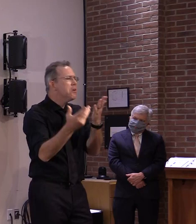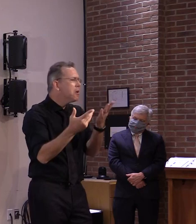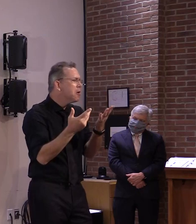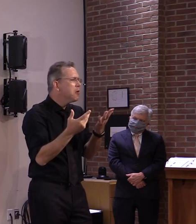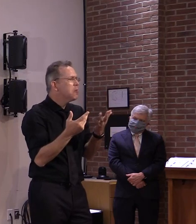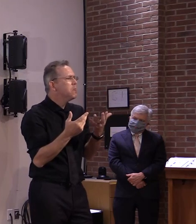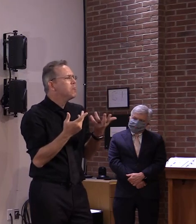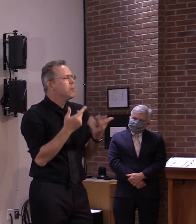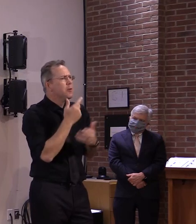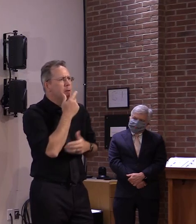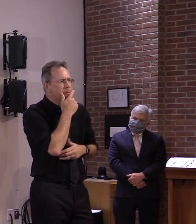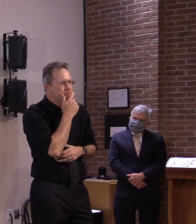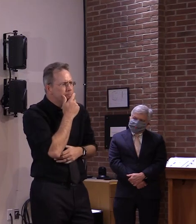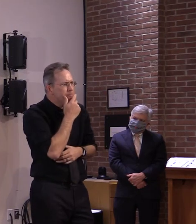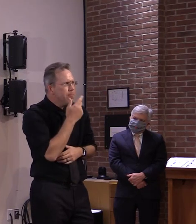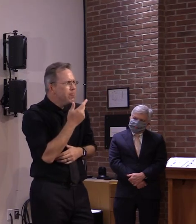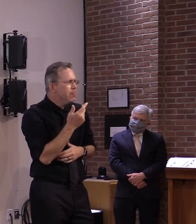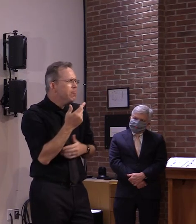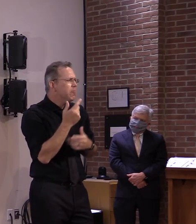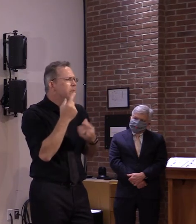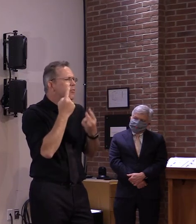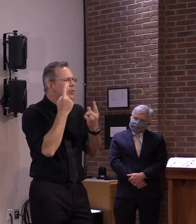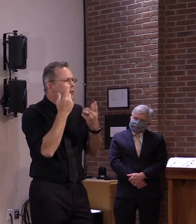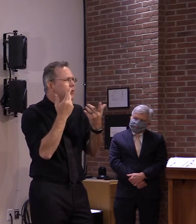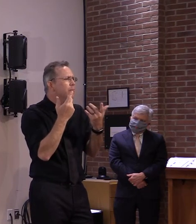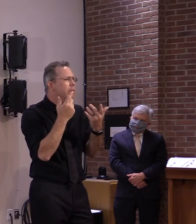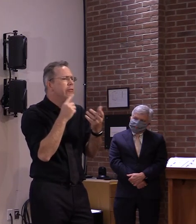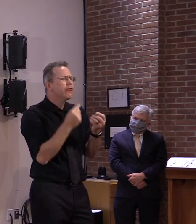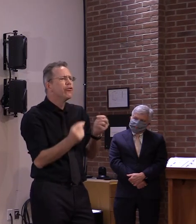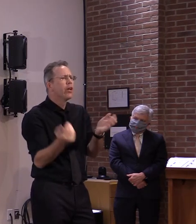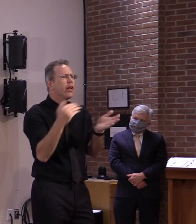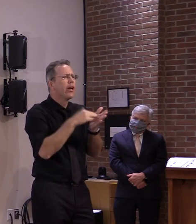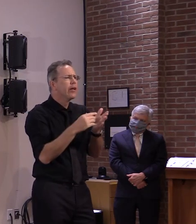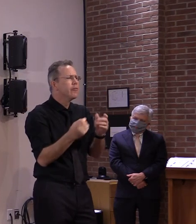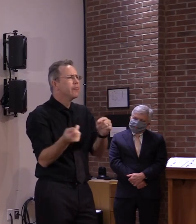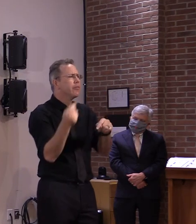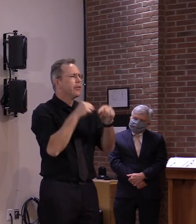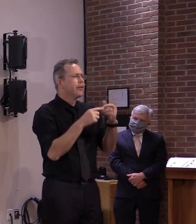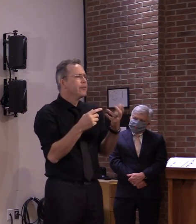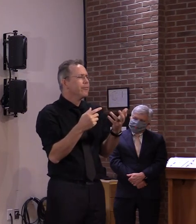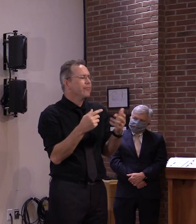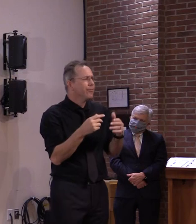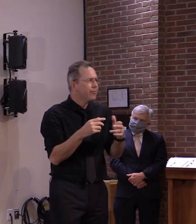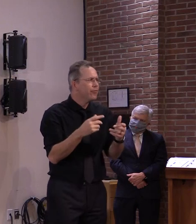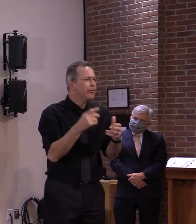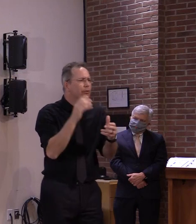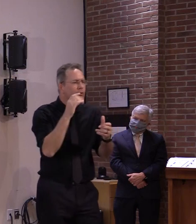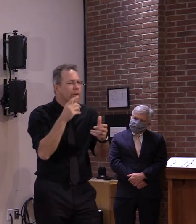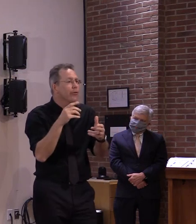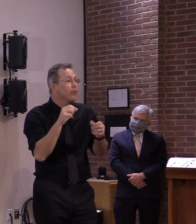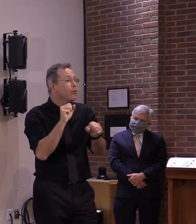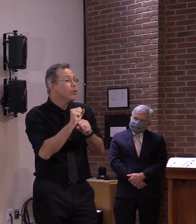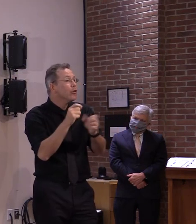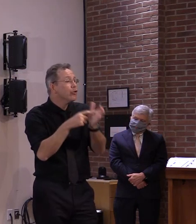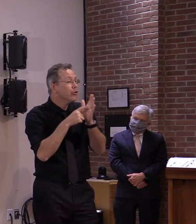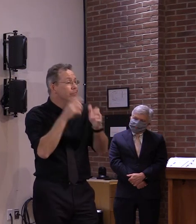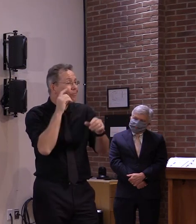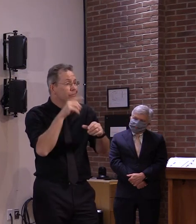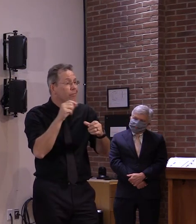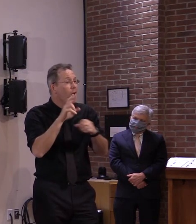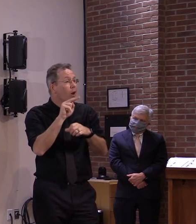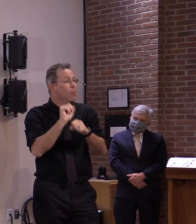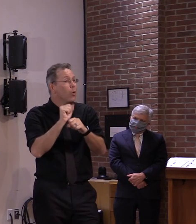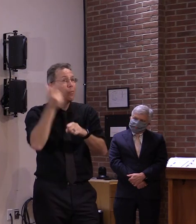make sense for us to re-implement the work search requirements because at that point there'll be enough jobs